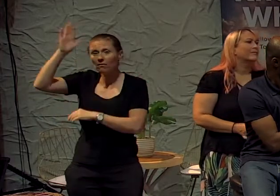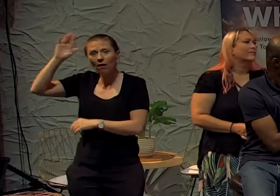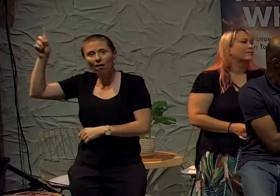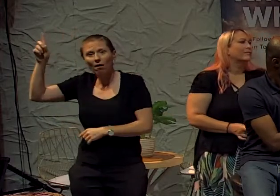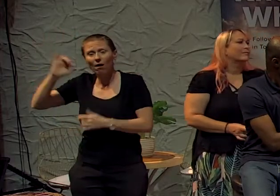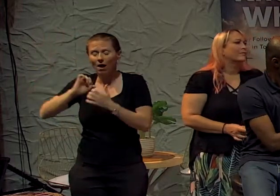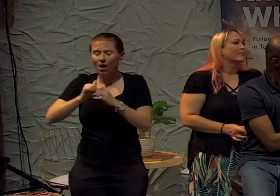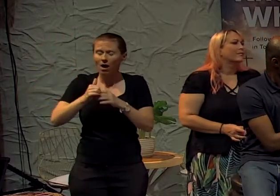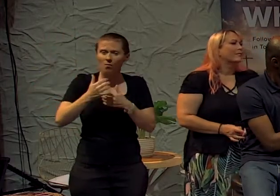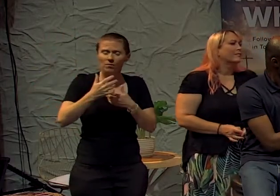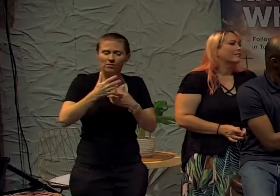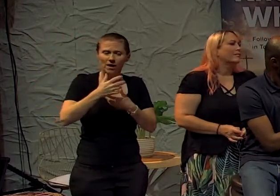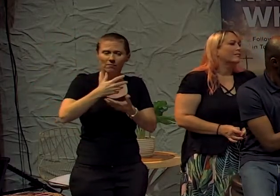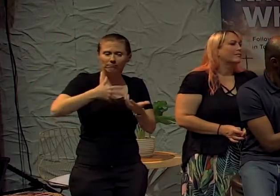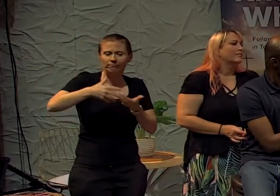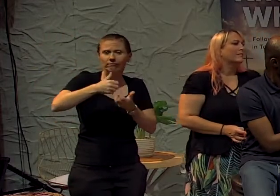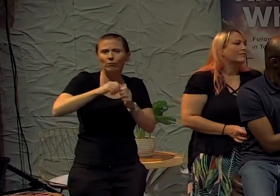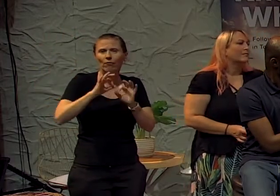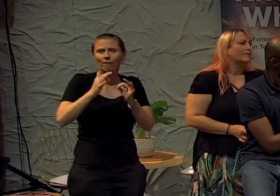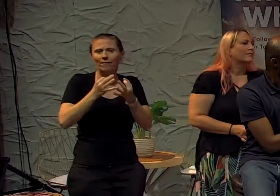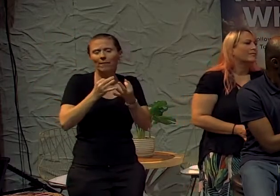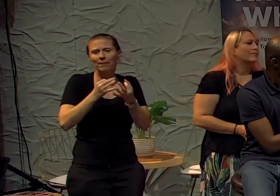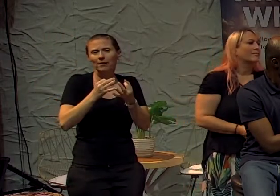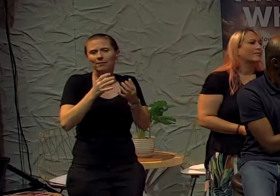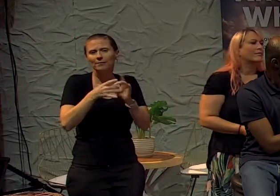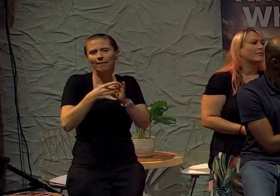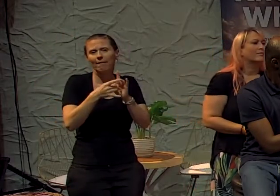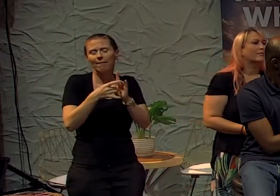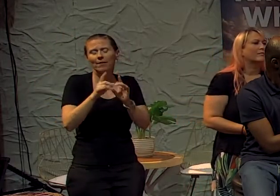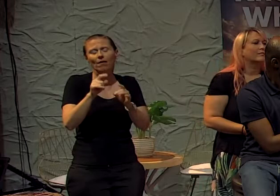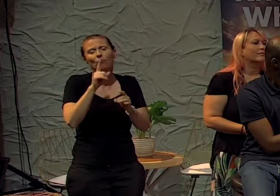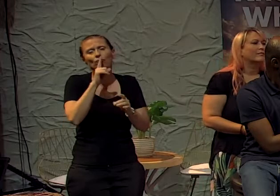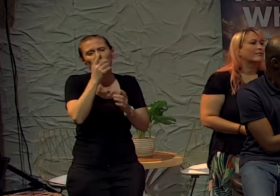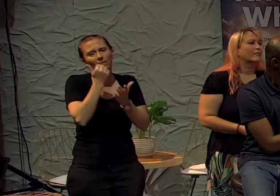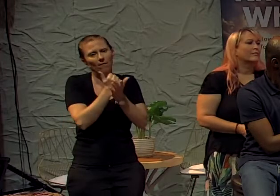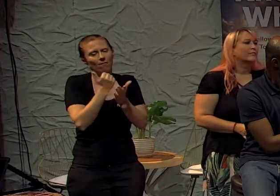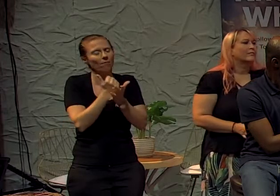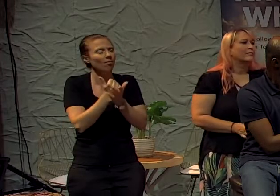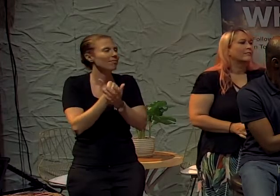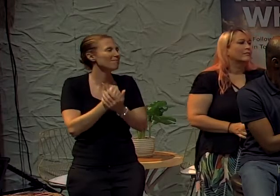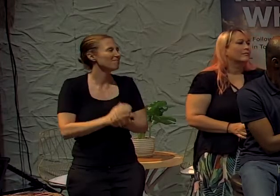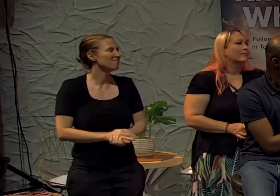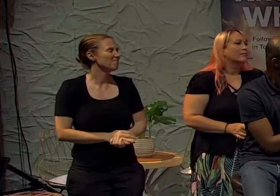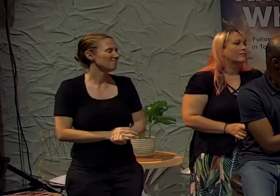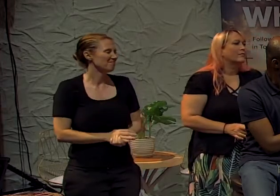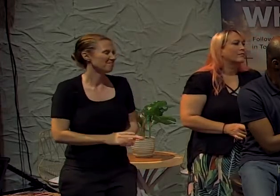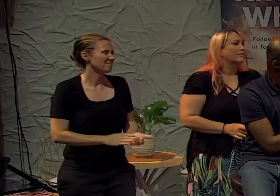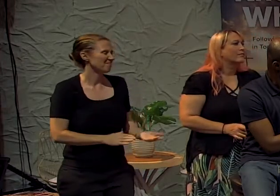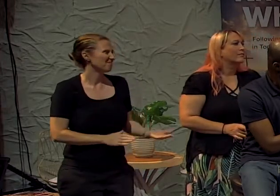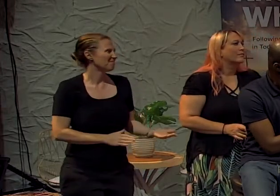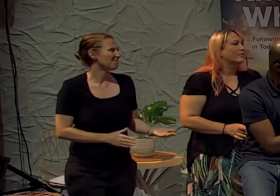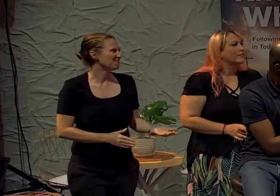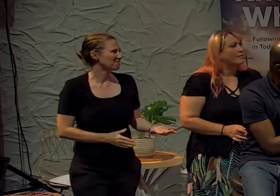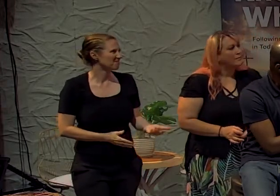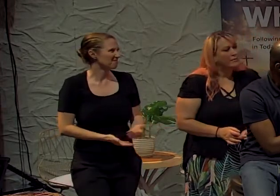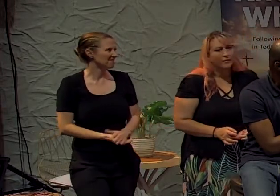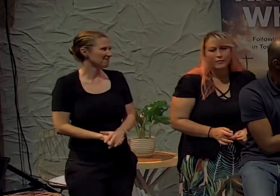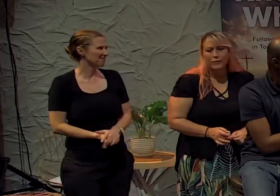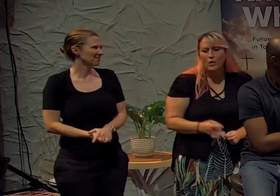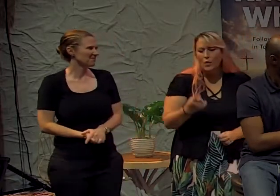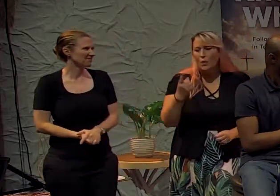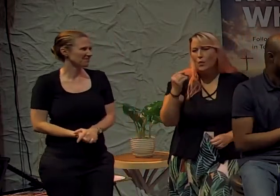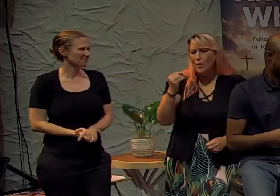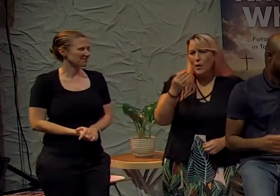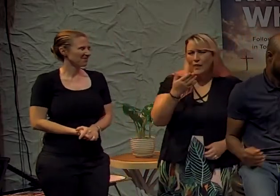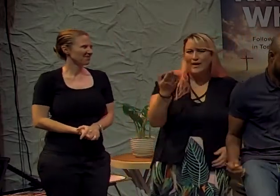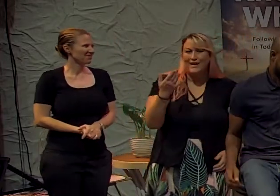how that worked with our family dynamic. But I thought that was super valuable. And one last thing. We,